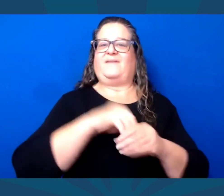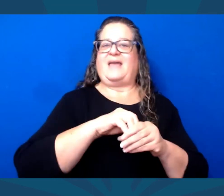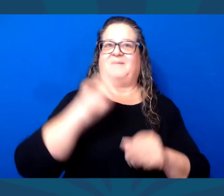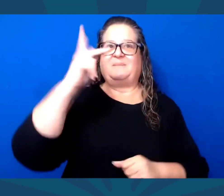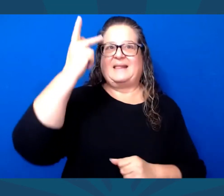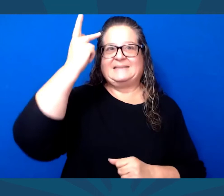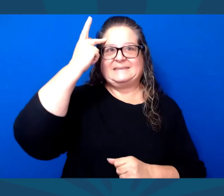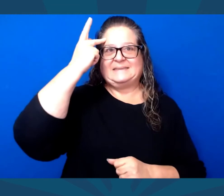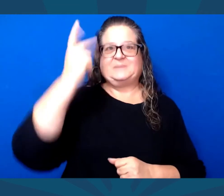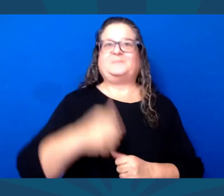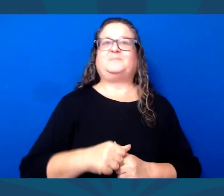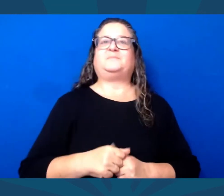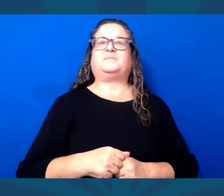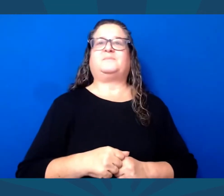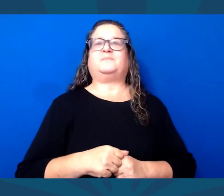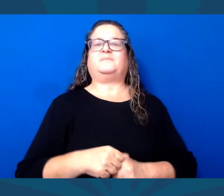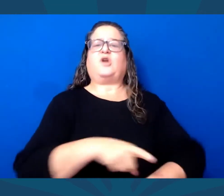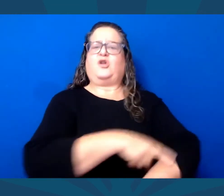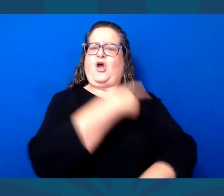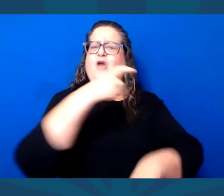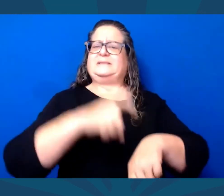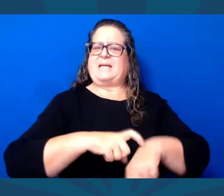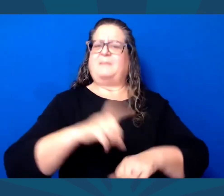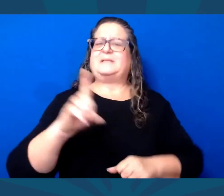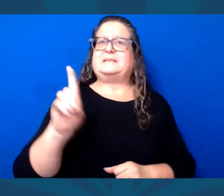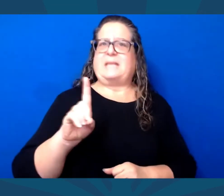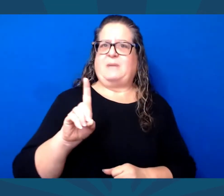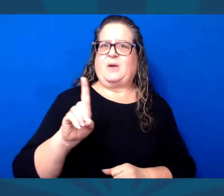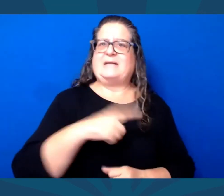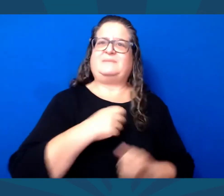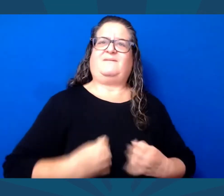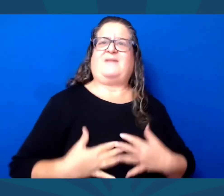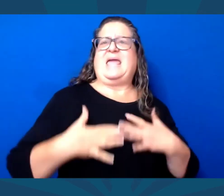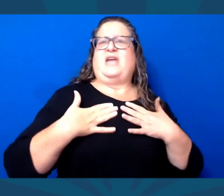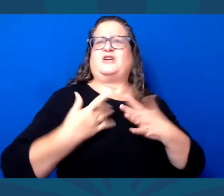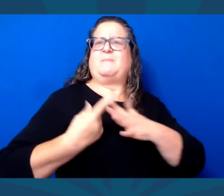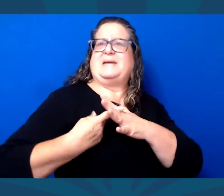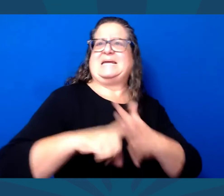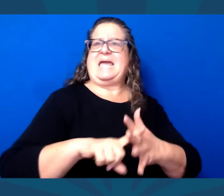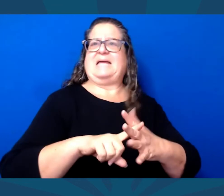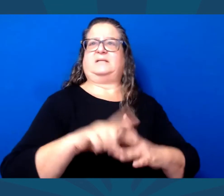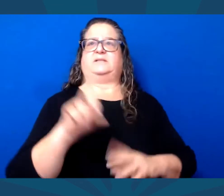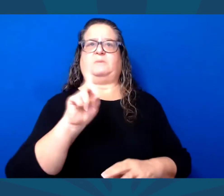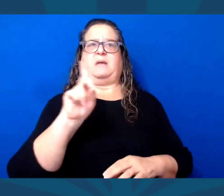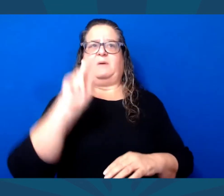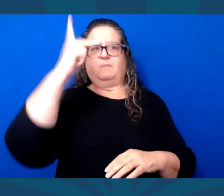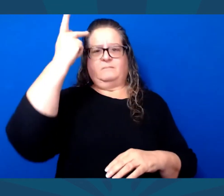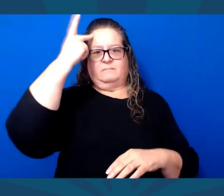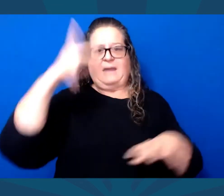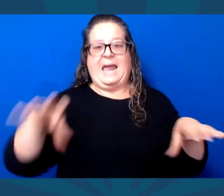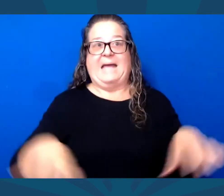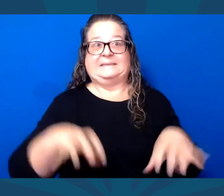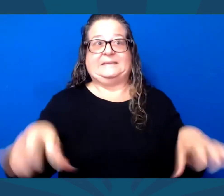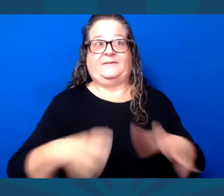Senator Barack Obama that Shams began her active involvement in the political arena. A lifelong